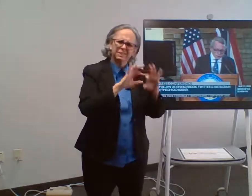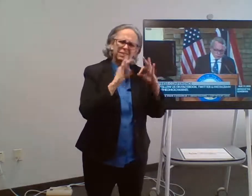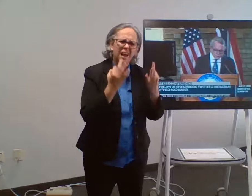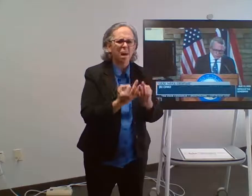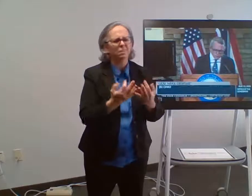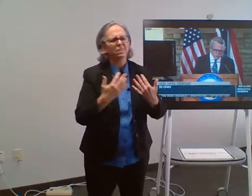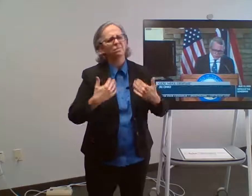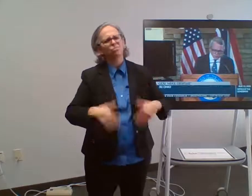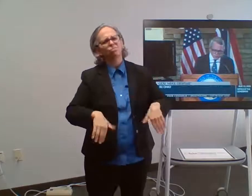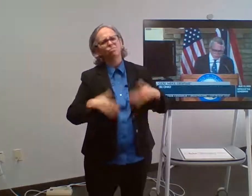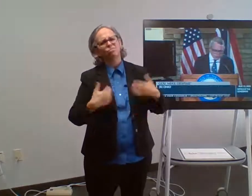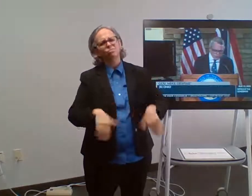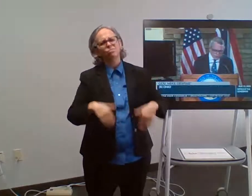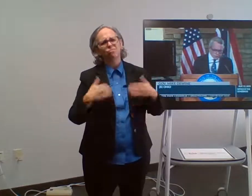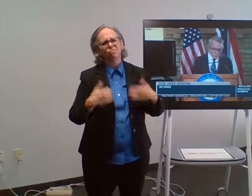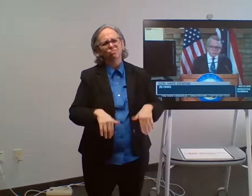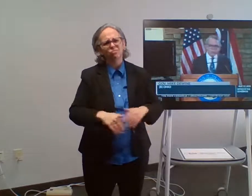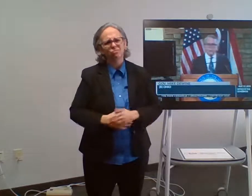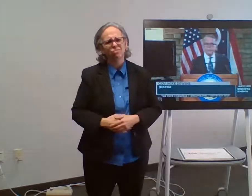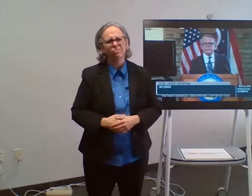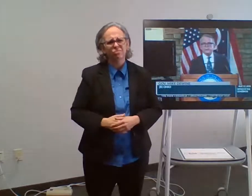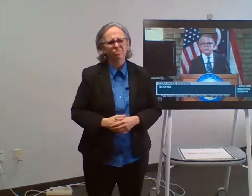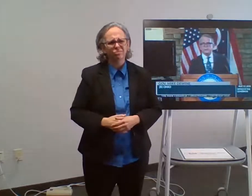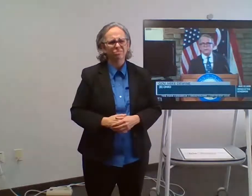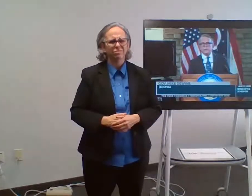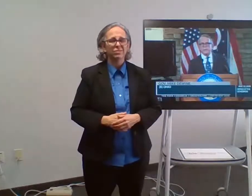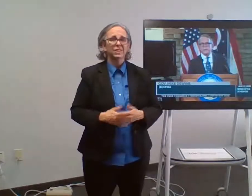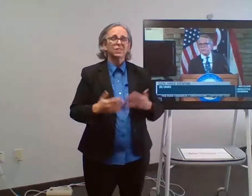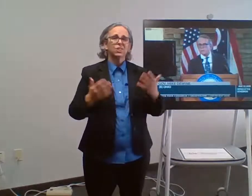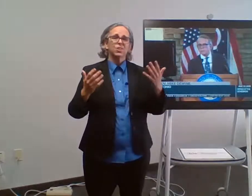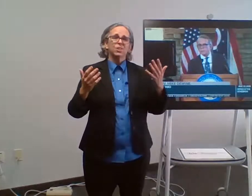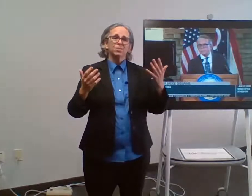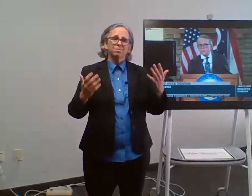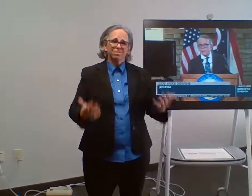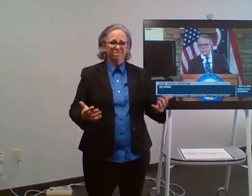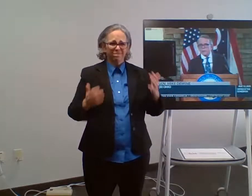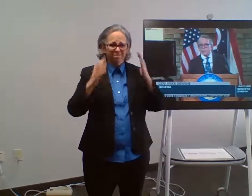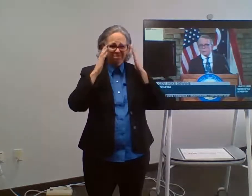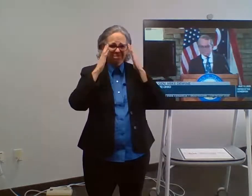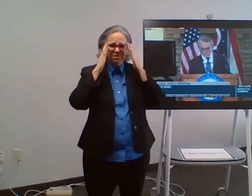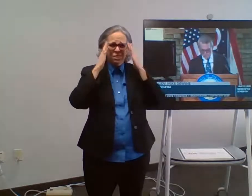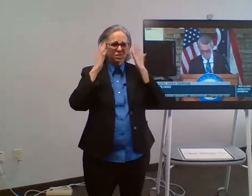Well, we've talked for many months about what happens when someone gets COVID-19.